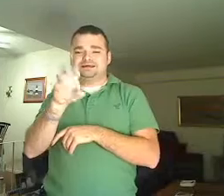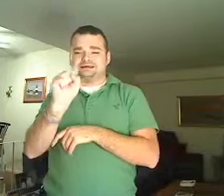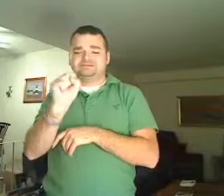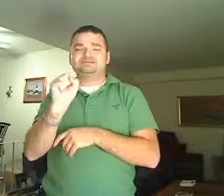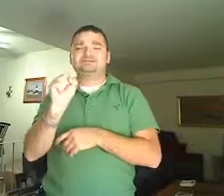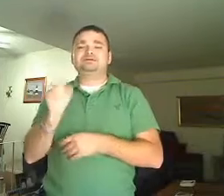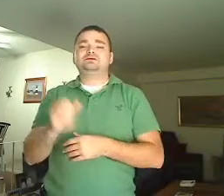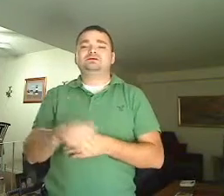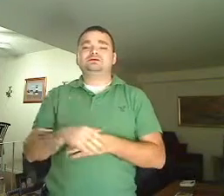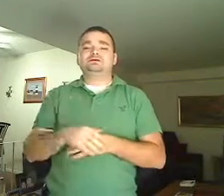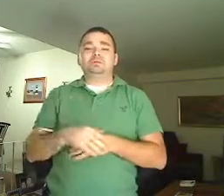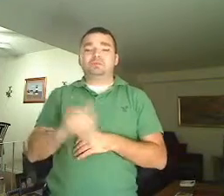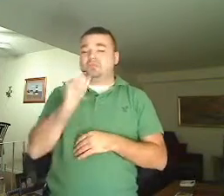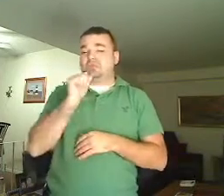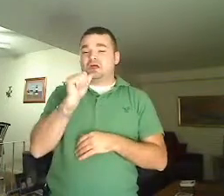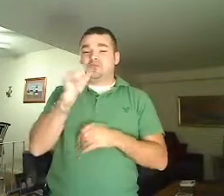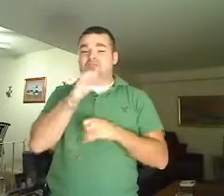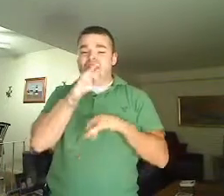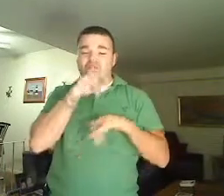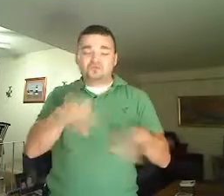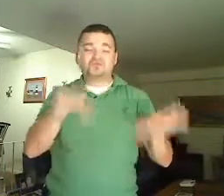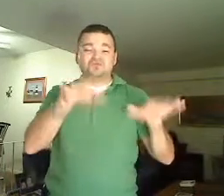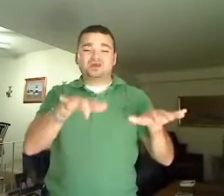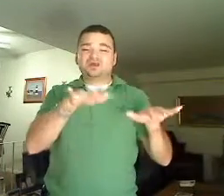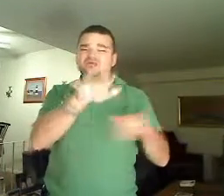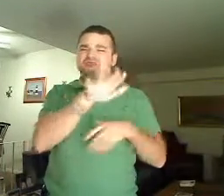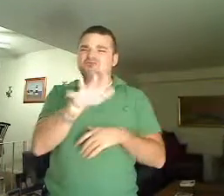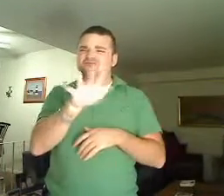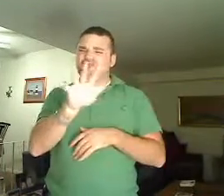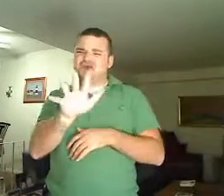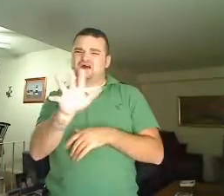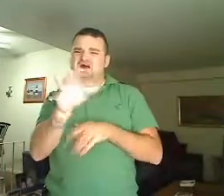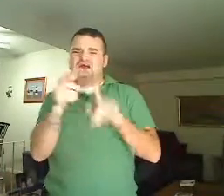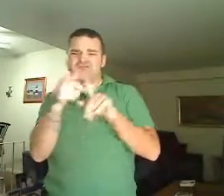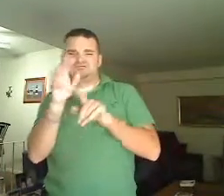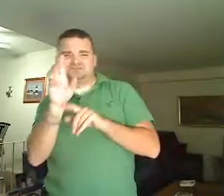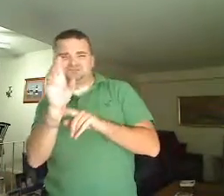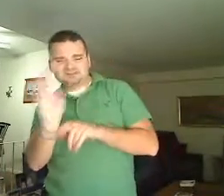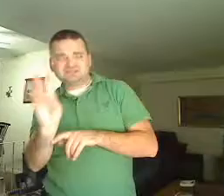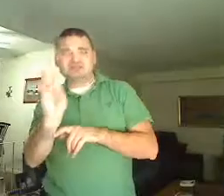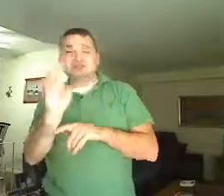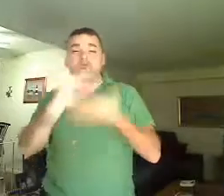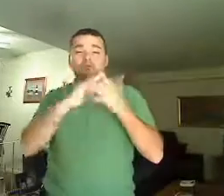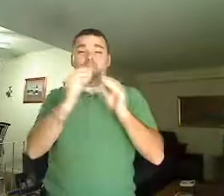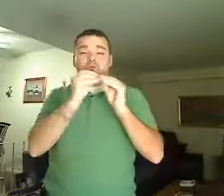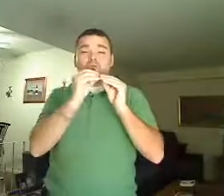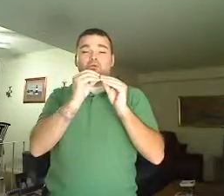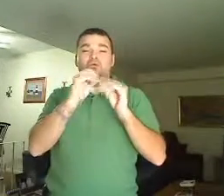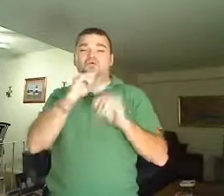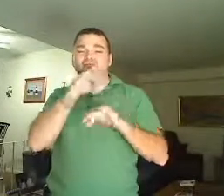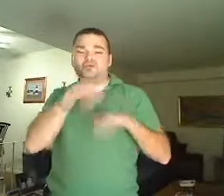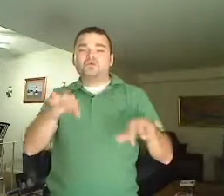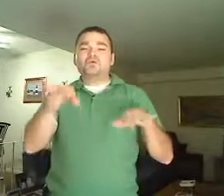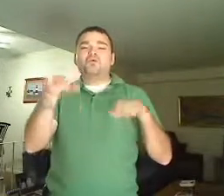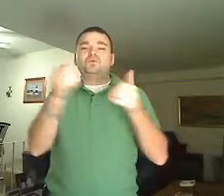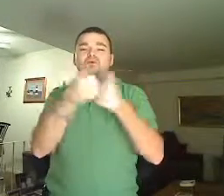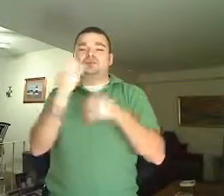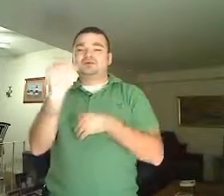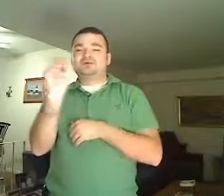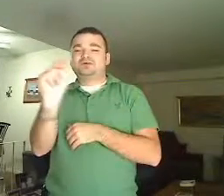Unpolluted rain would have a pH value of between 5 and 6, and when the air becomes more polluted with nitrogen oxides and sulfur